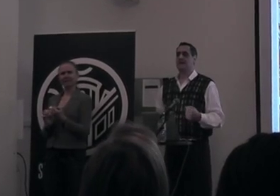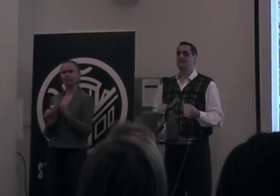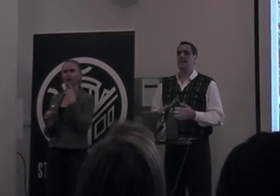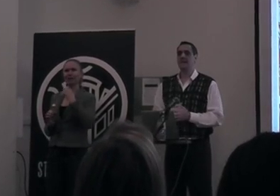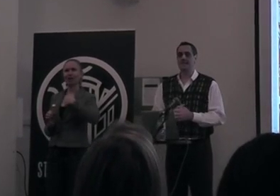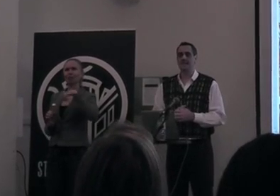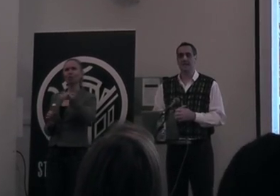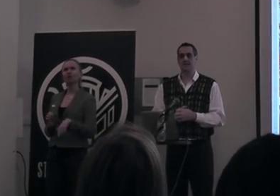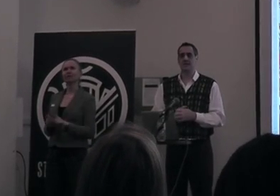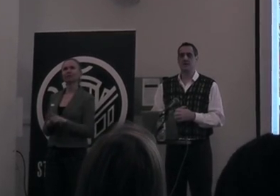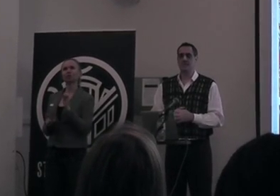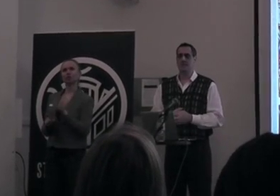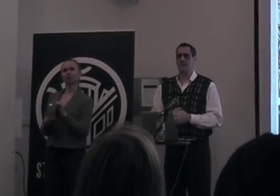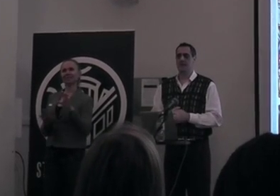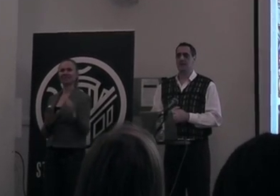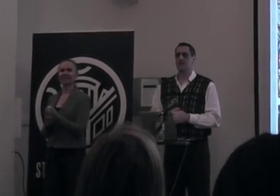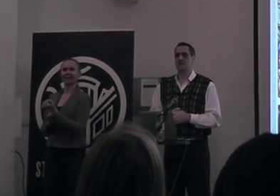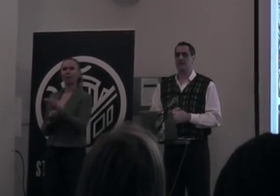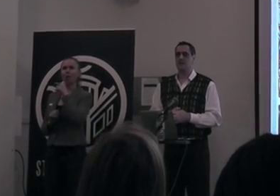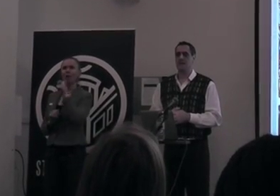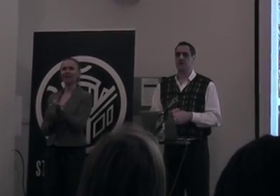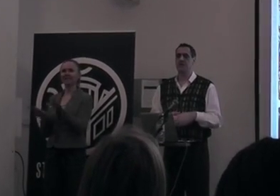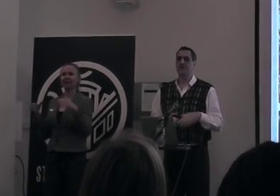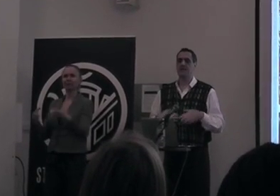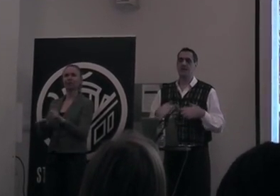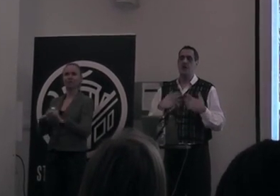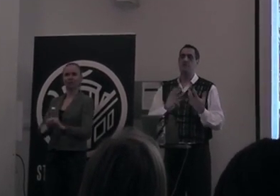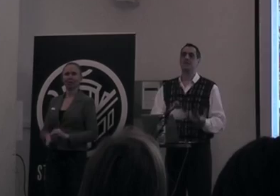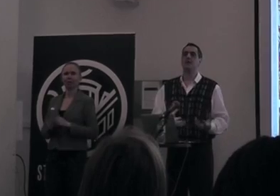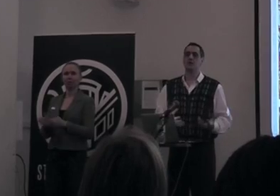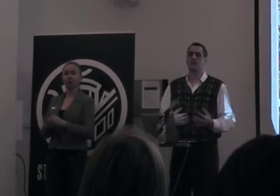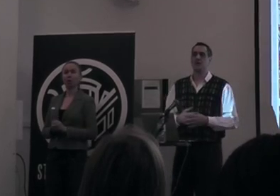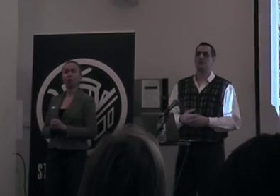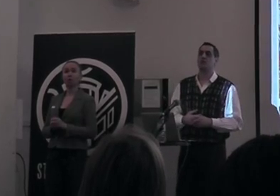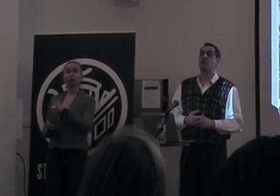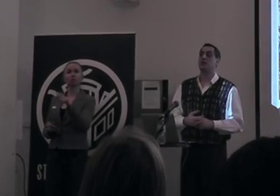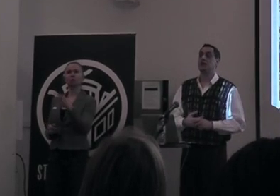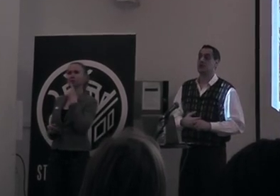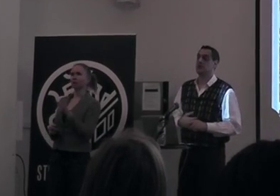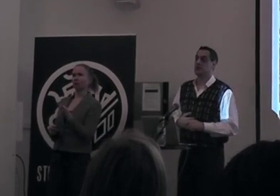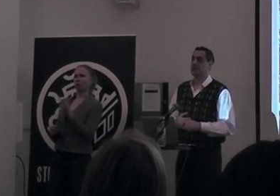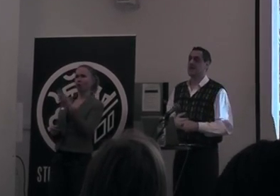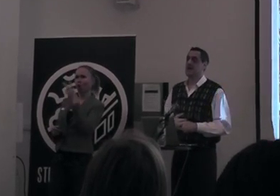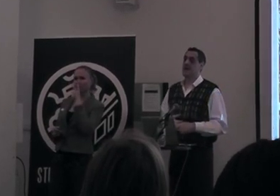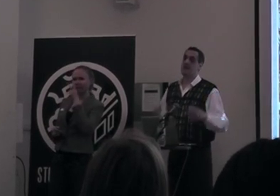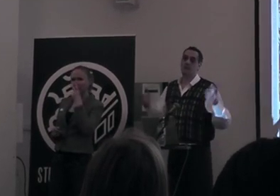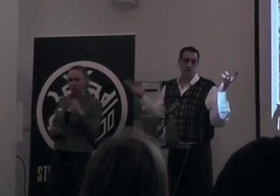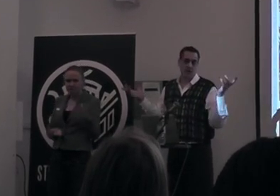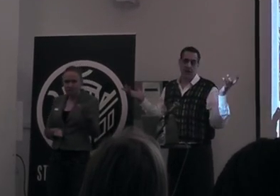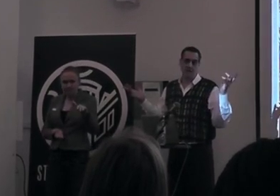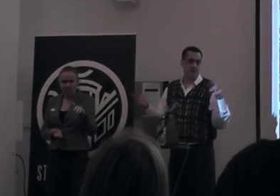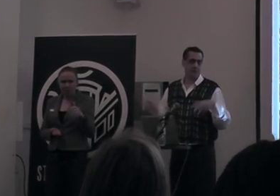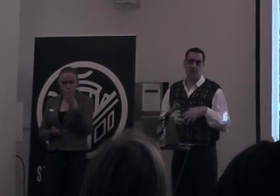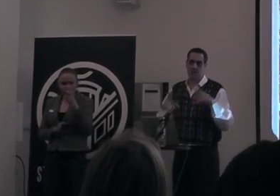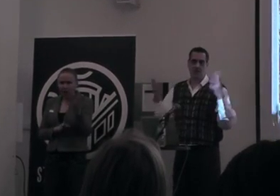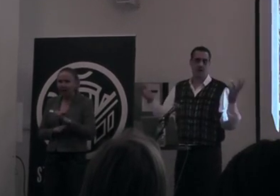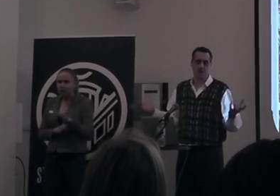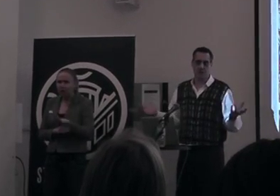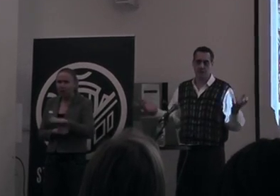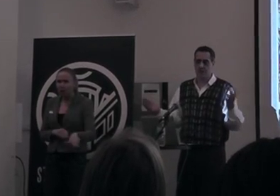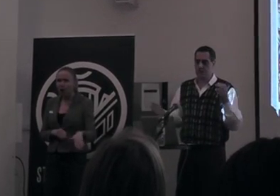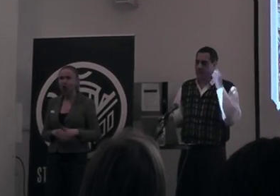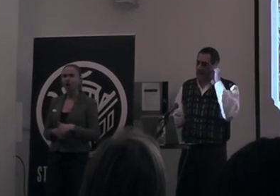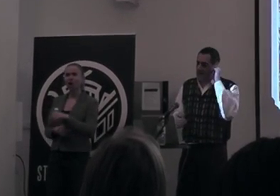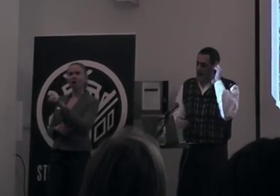and make them tainted against a community. And so when she said that homosexuals are recruiting children, he would start every speech, "I'm